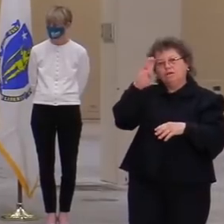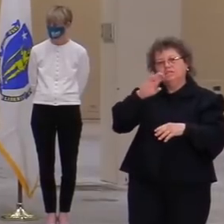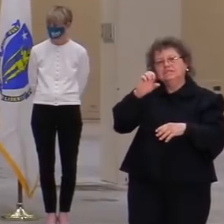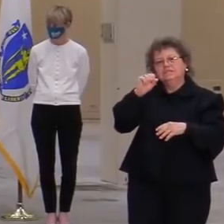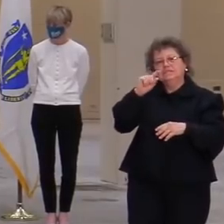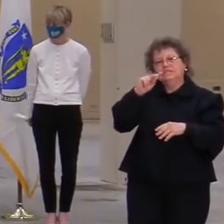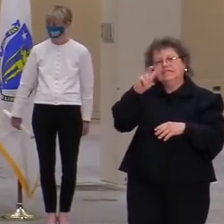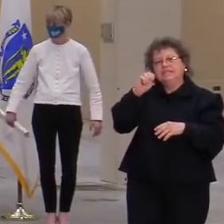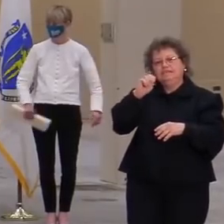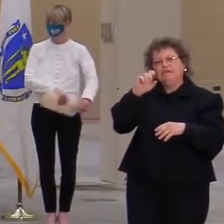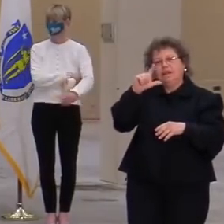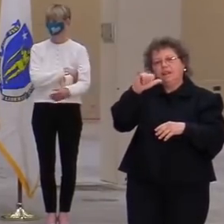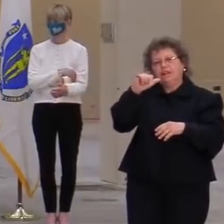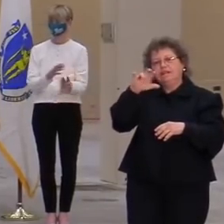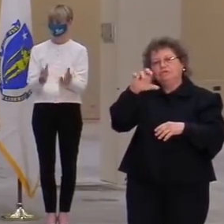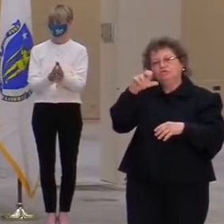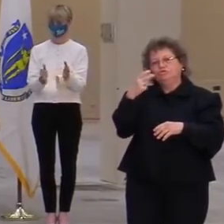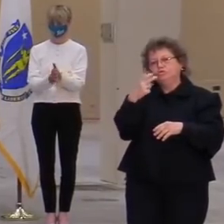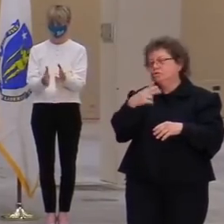Lynch.